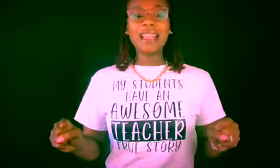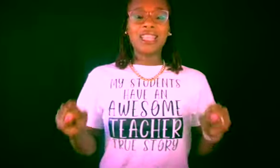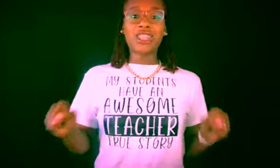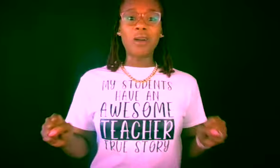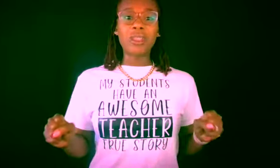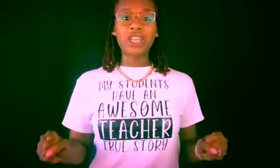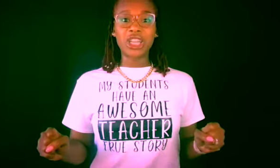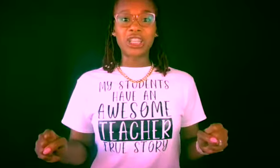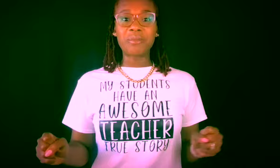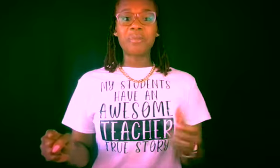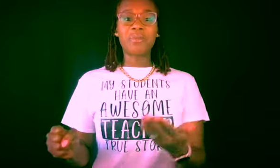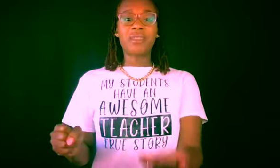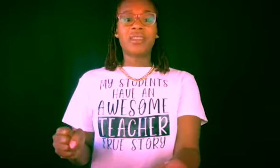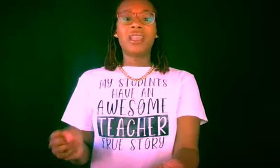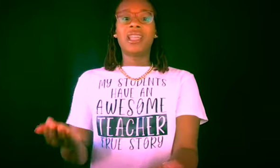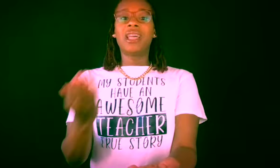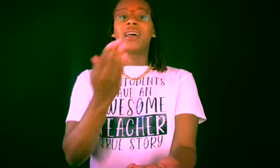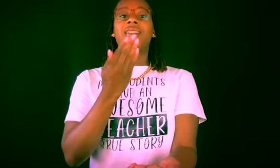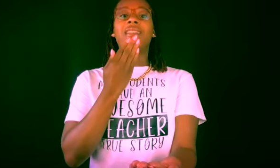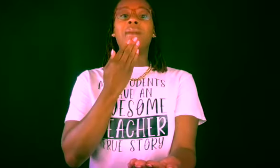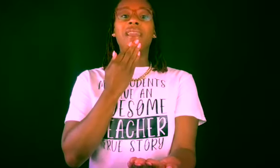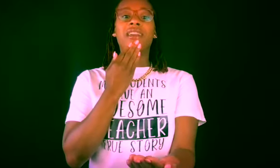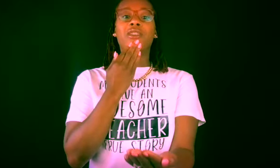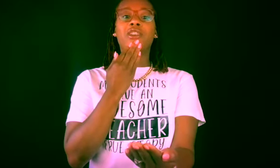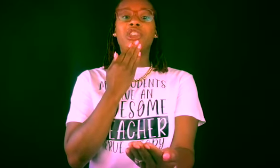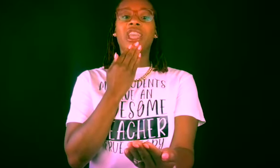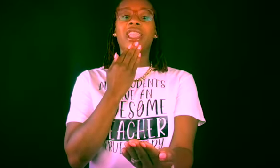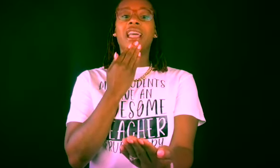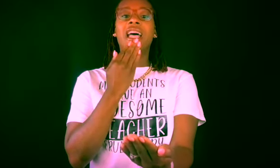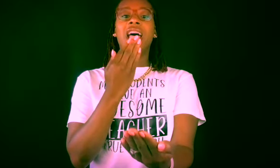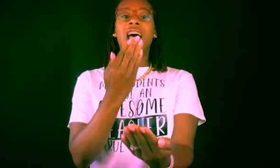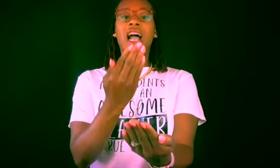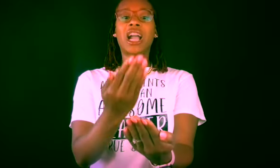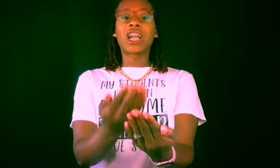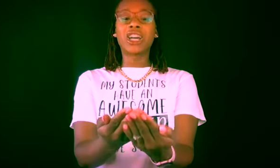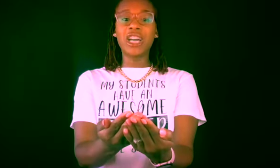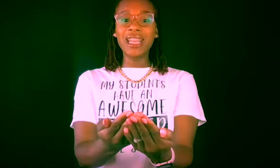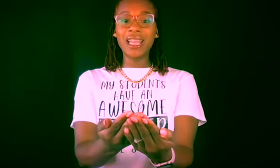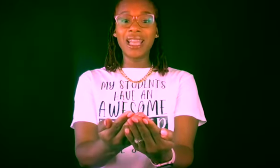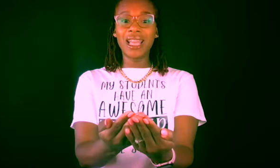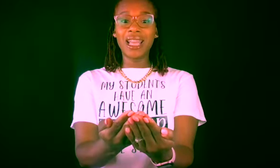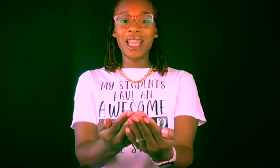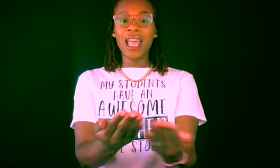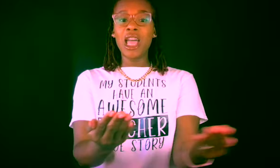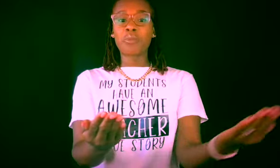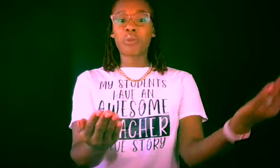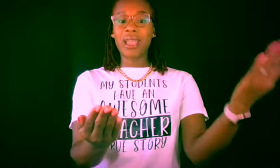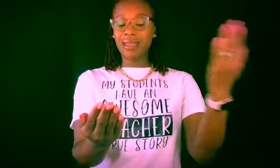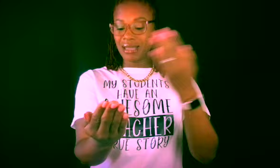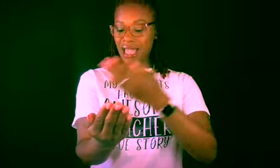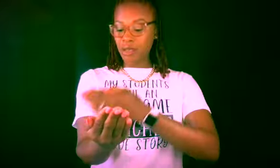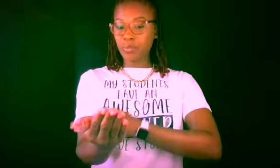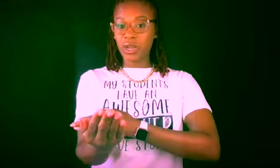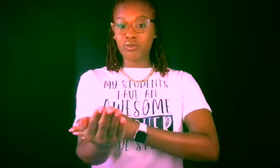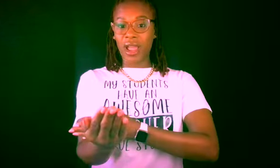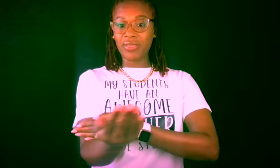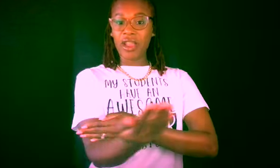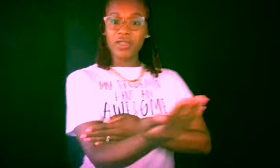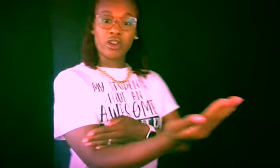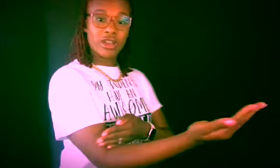start with good. Dominant hand on your chin. Good. Bring this hand, put it right there in the crease of